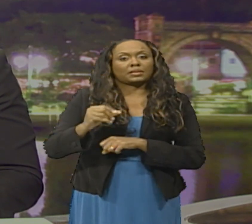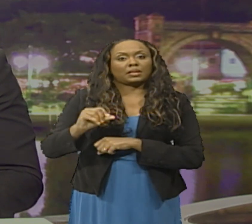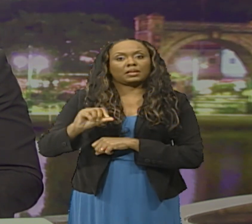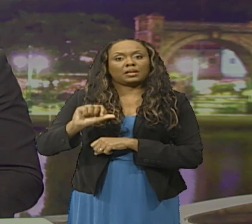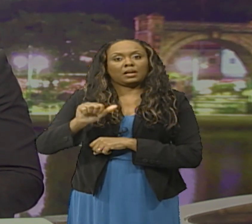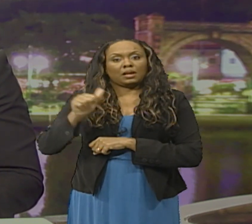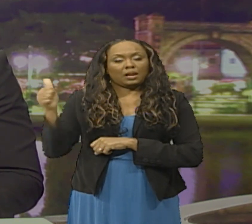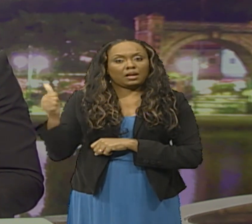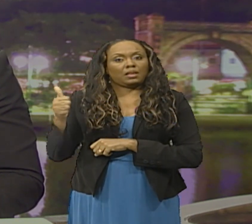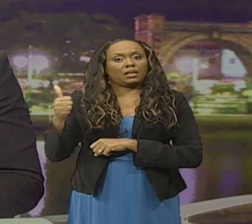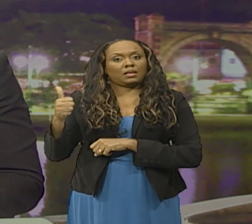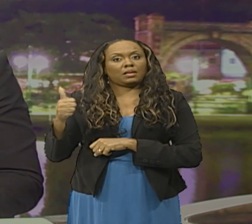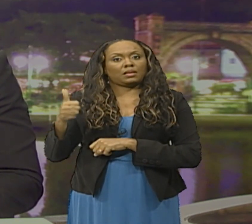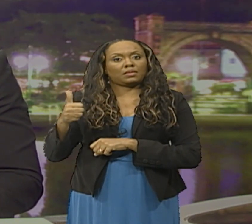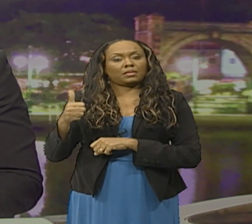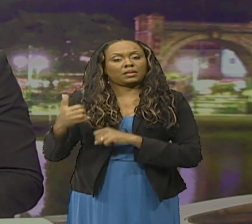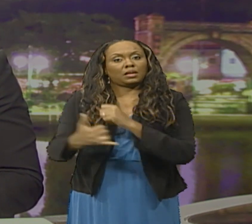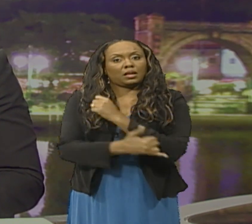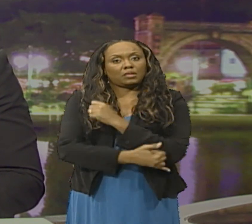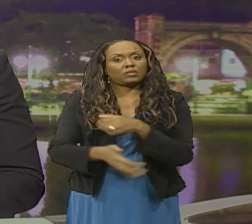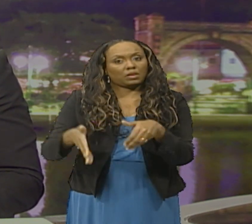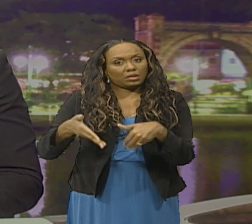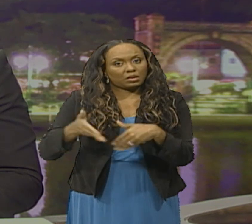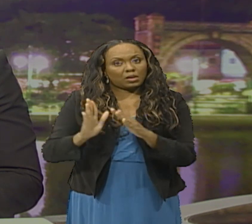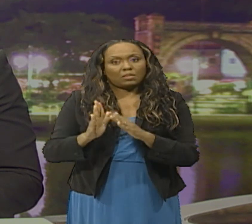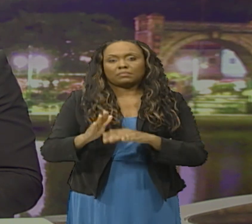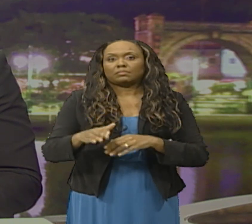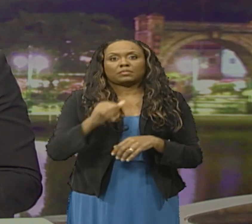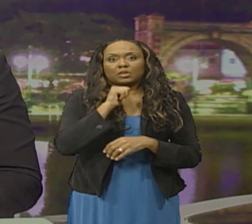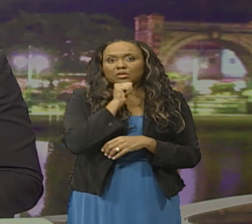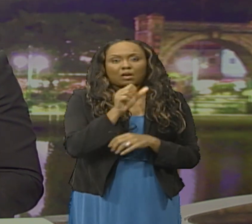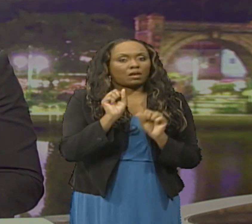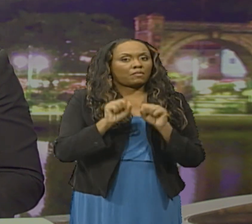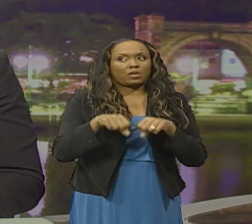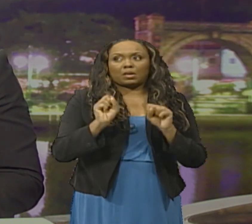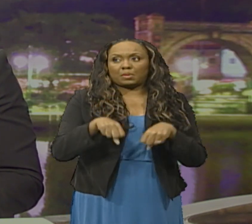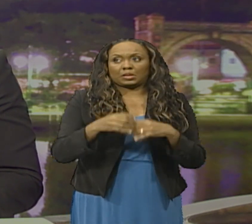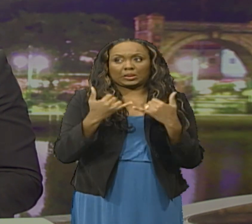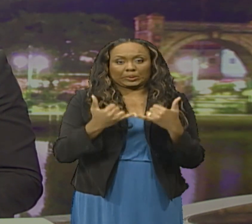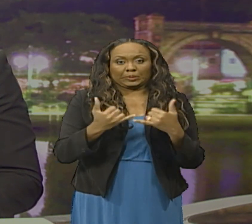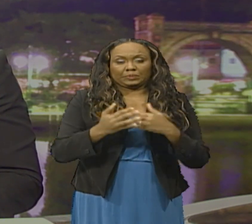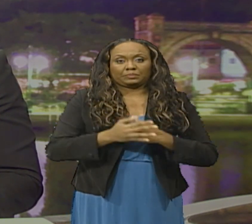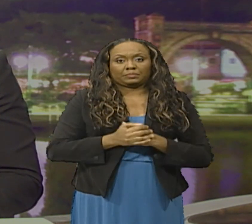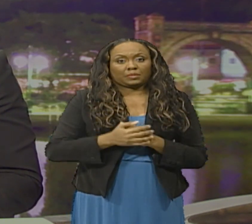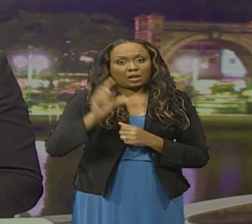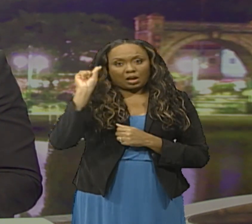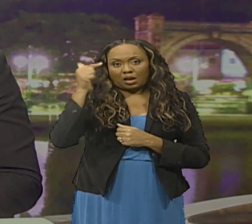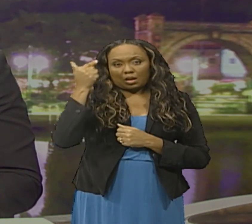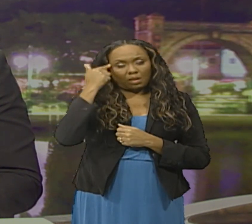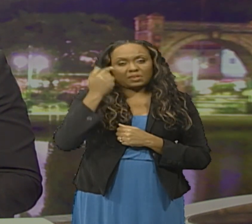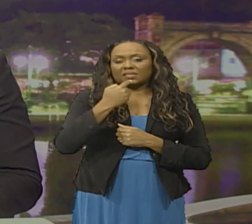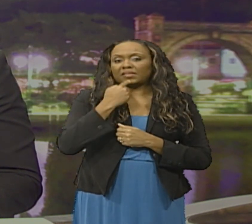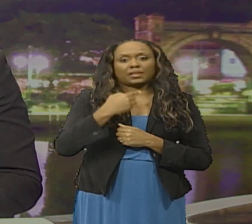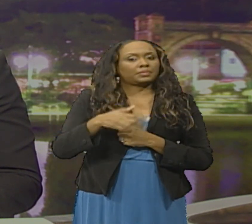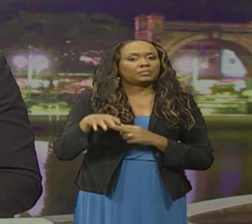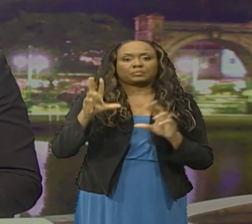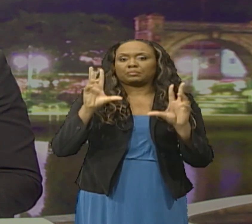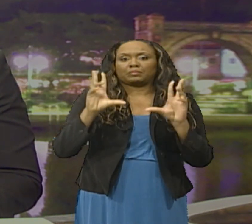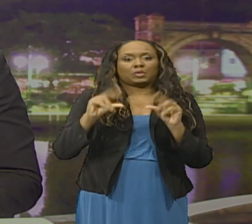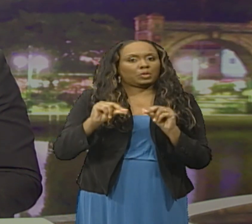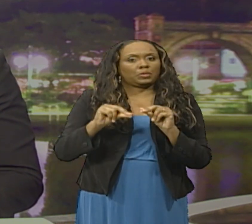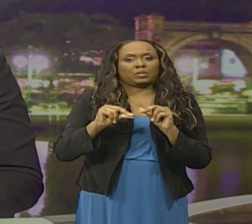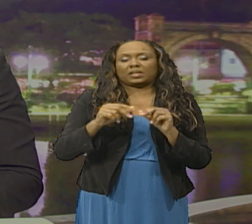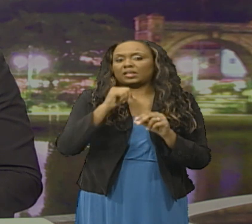Fiscal Incentives Act for the past 4 decades are no longer available. Government has repealed the legislation because it was